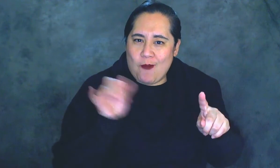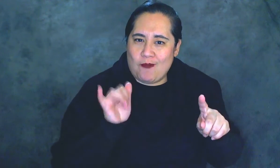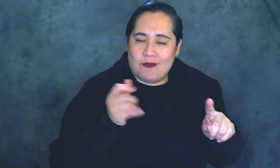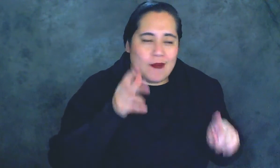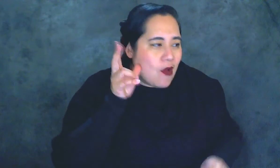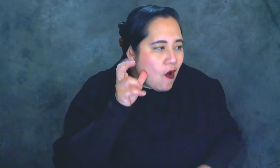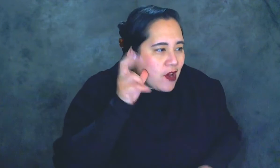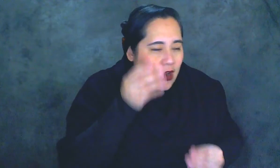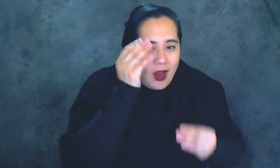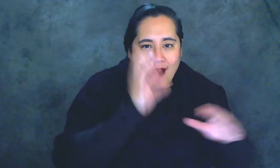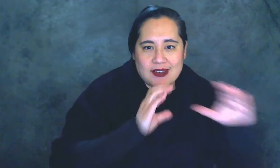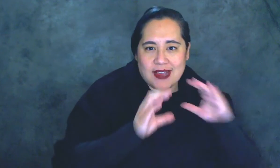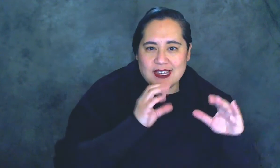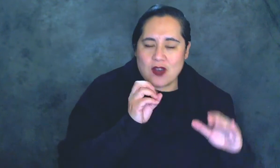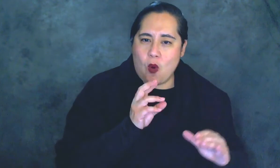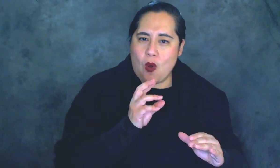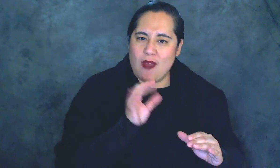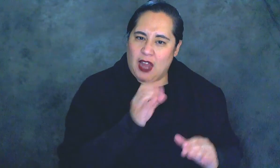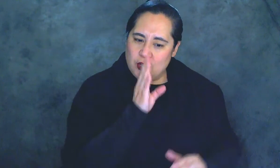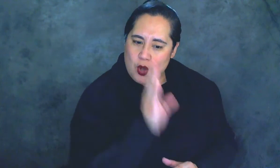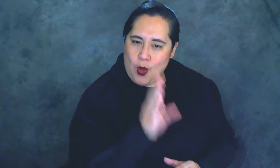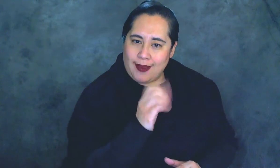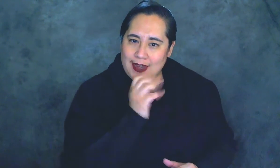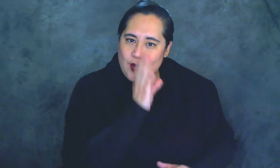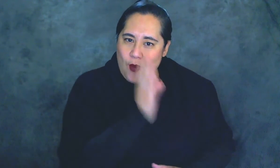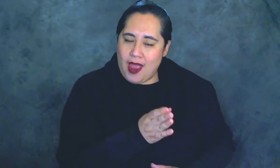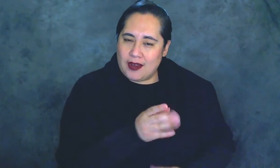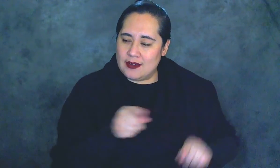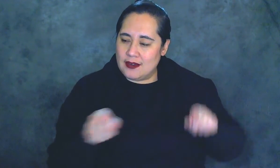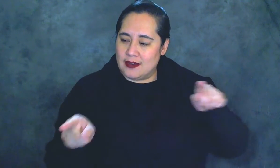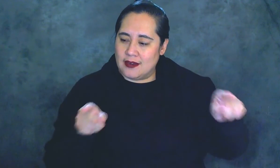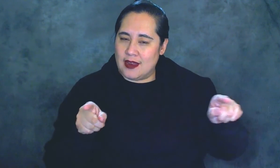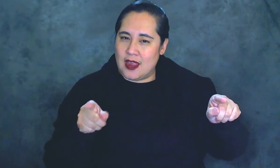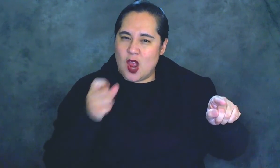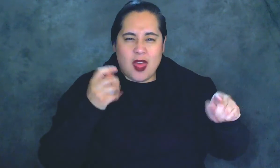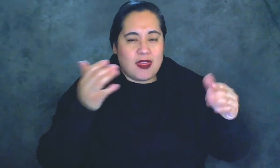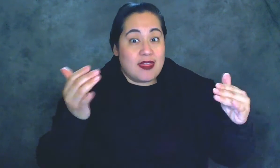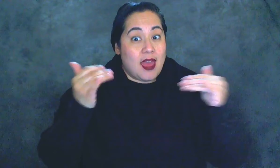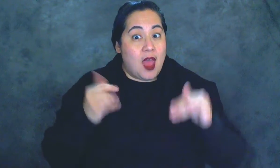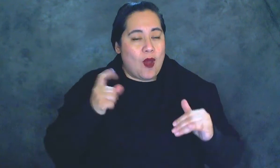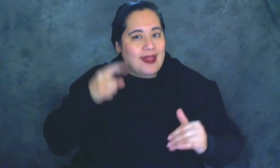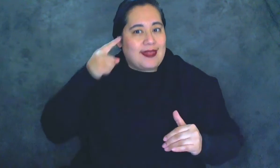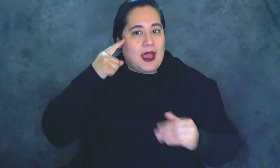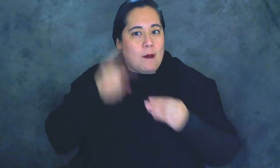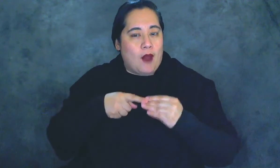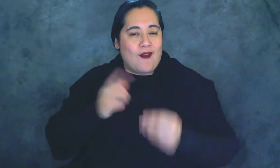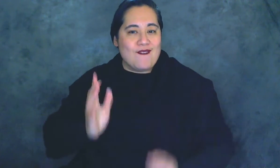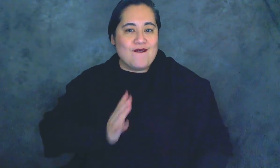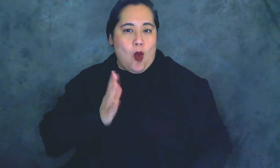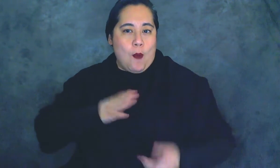or even directly or indirectly. And then we have to think about the formal way of getting